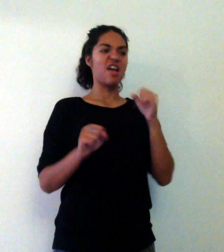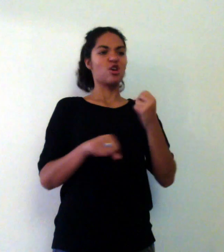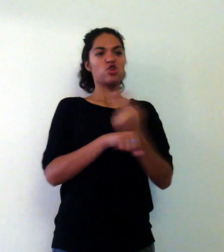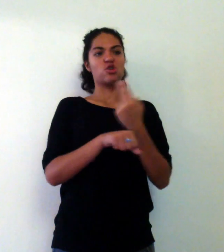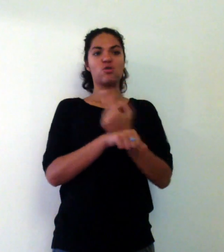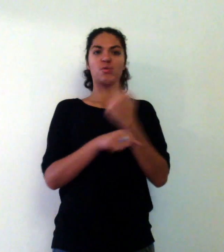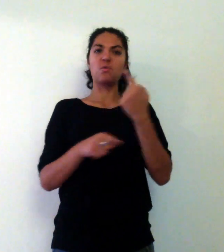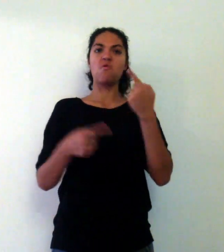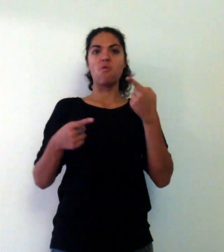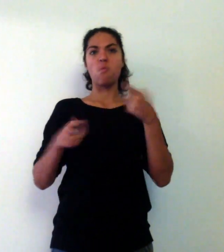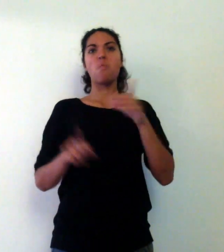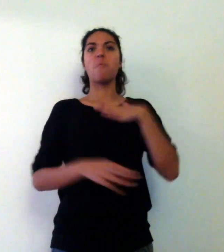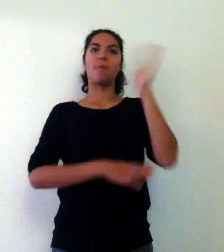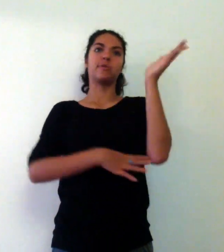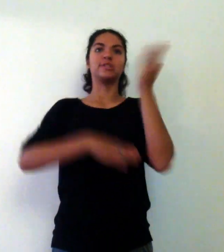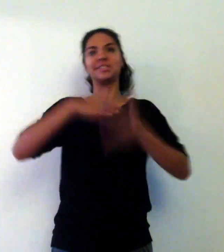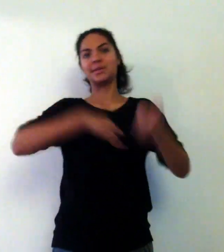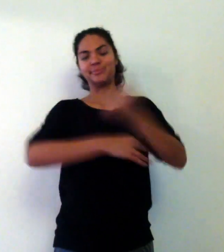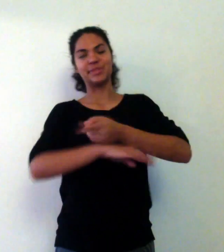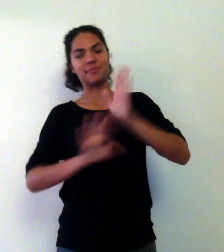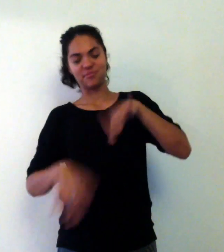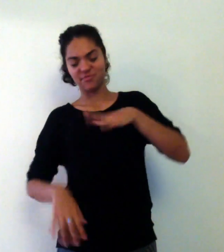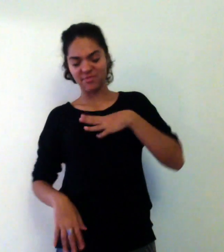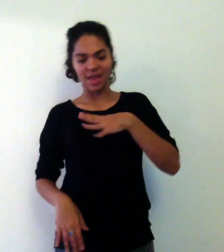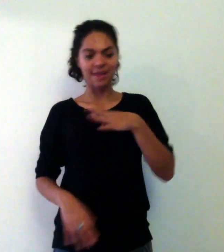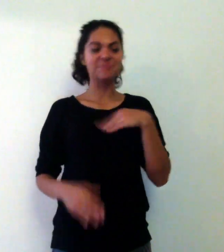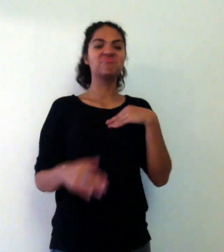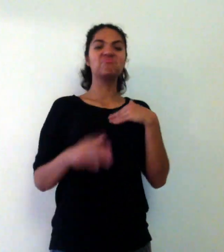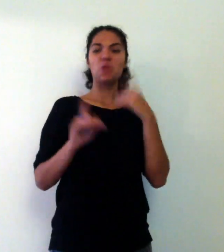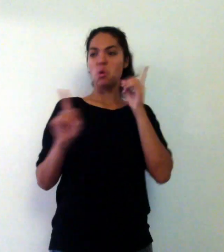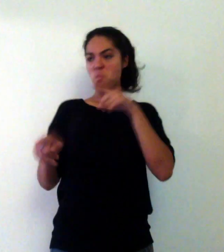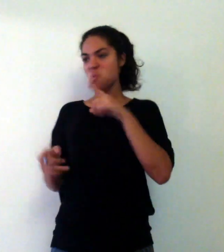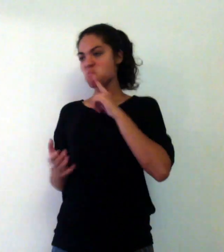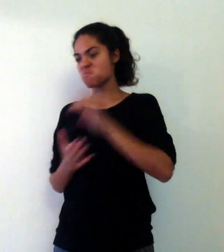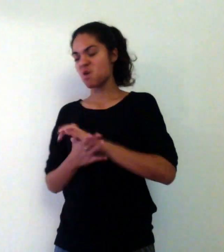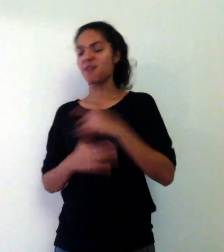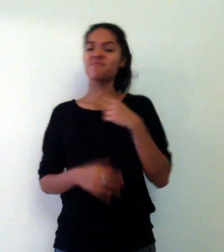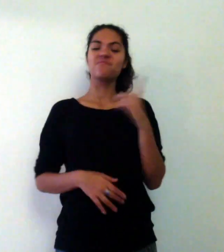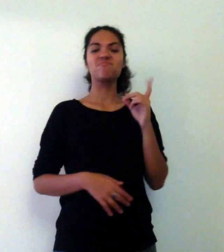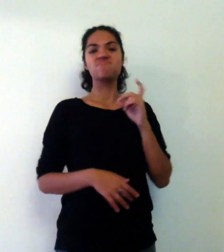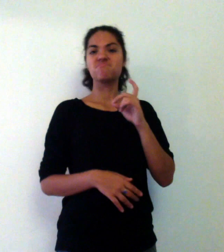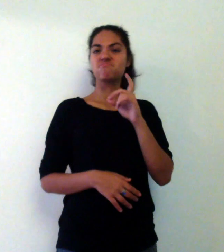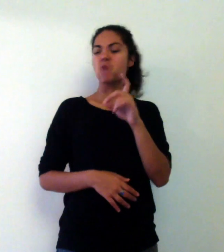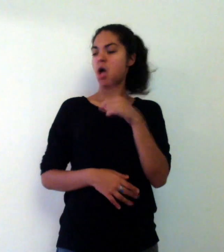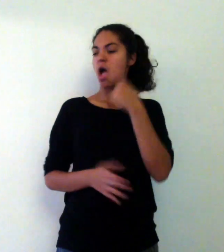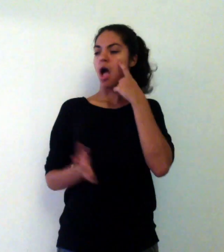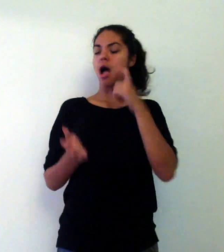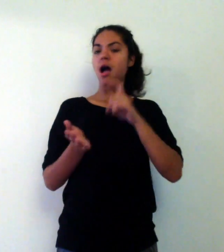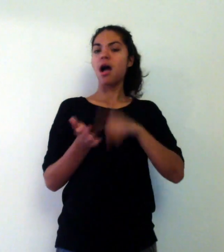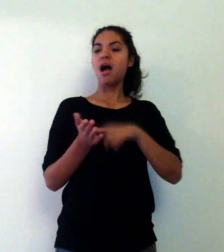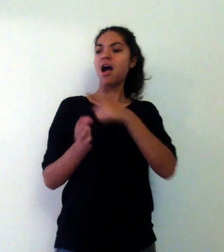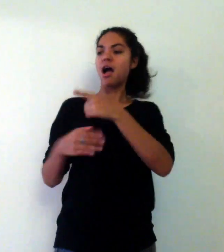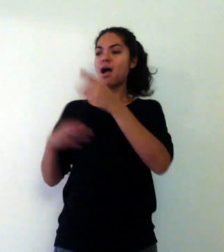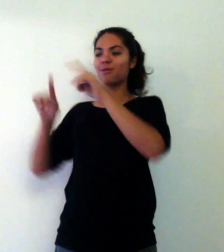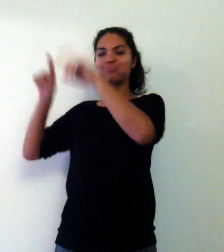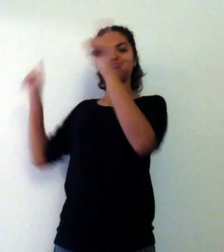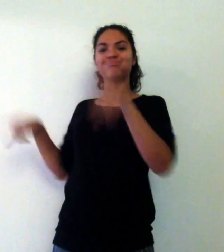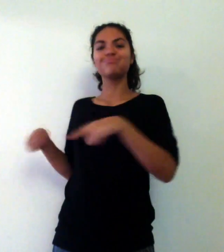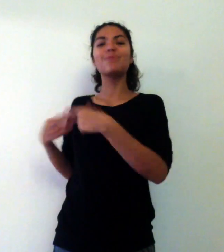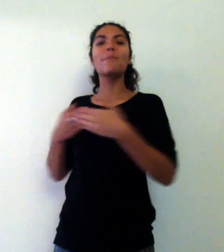I didn't go to the nursery first. I went to Margie's room. But as I was walking by, I happened to see with the corner of my eye the nursery, and there was a little